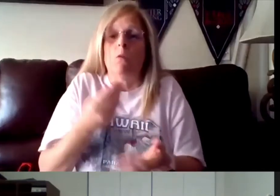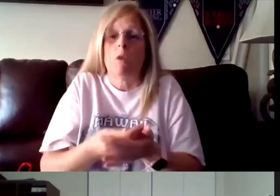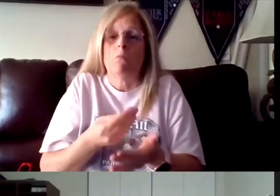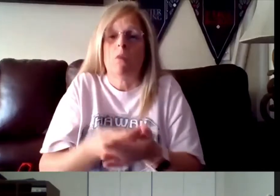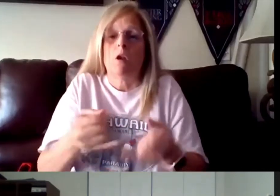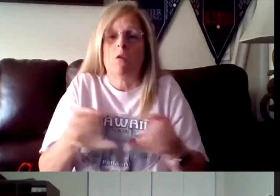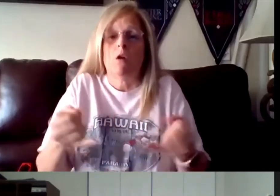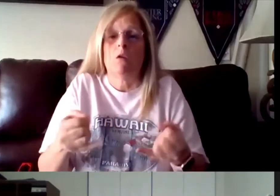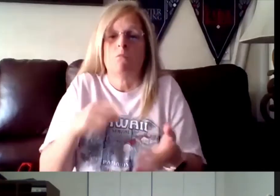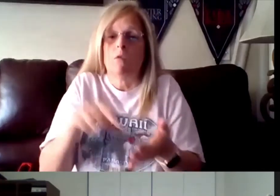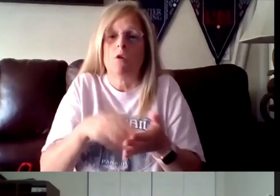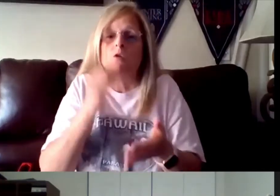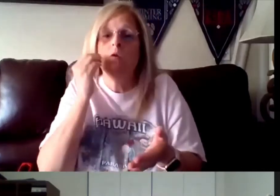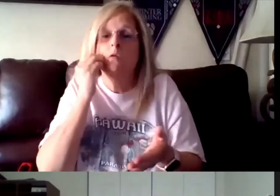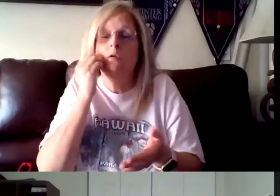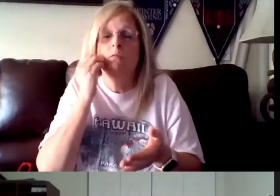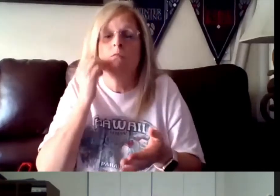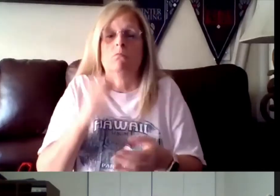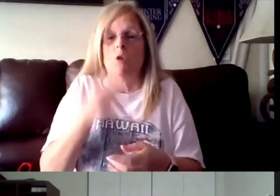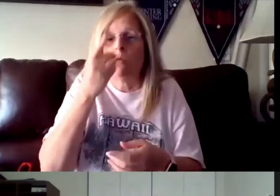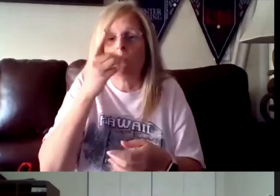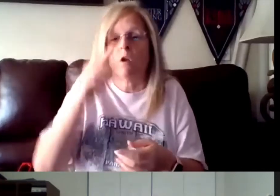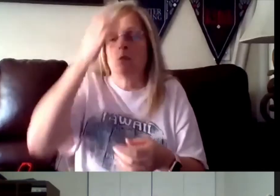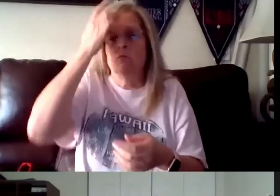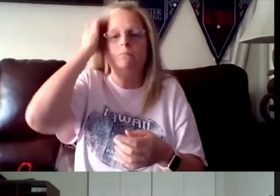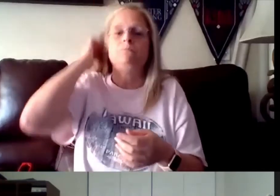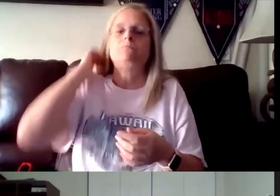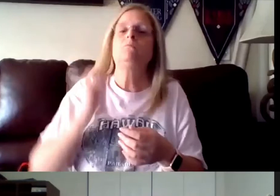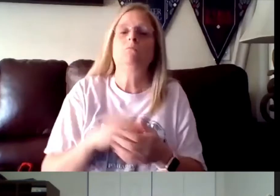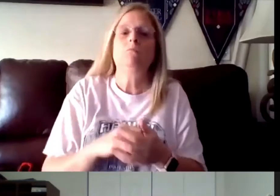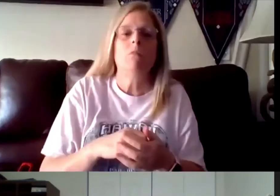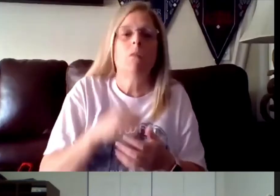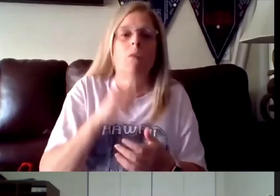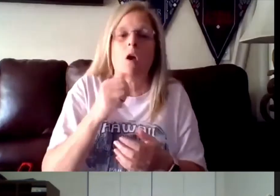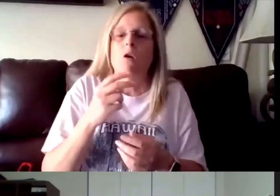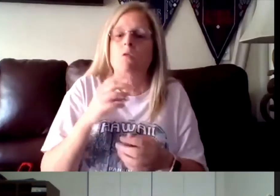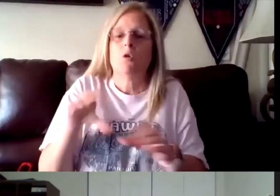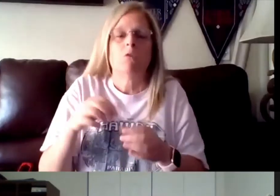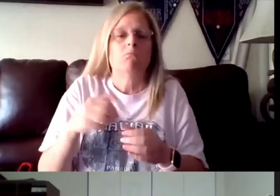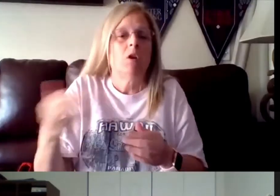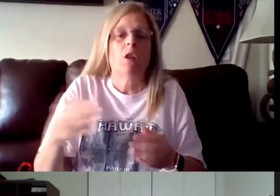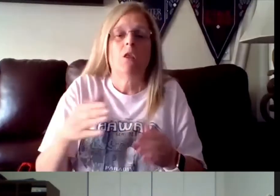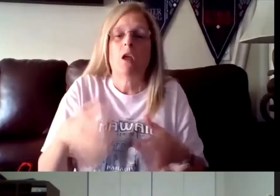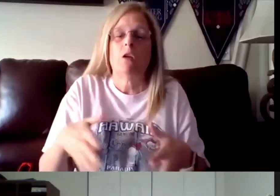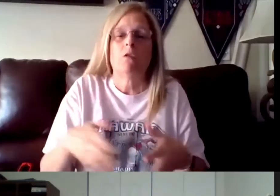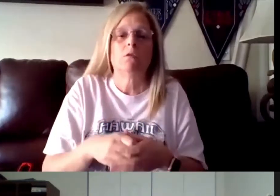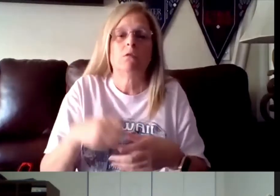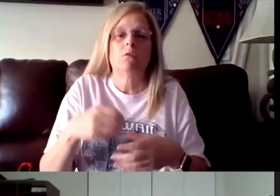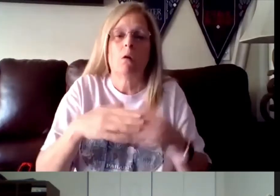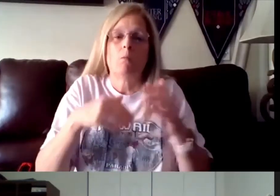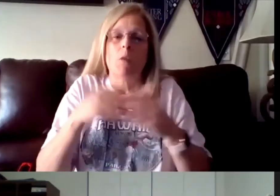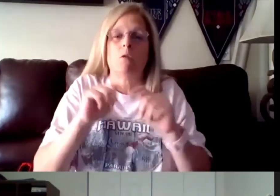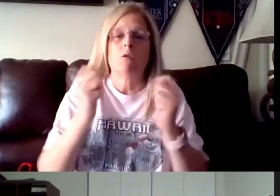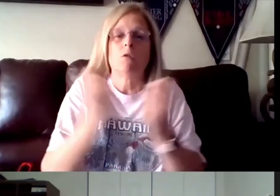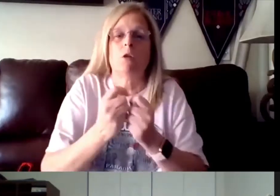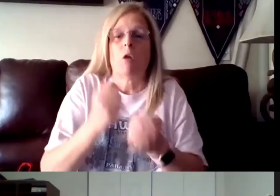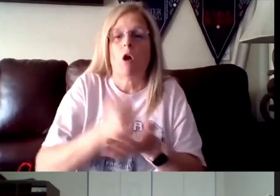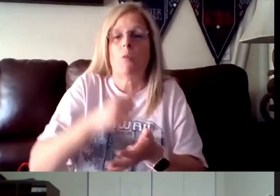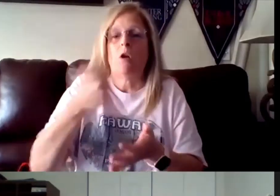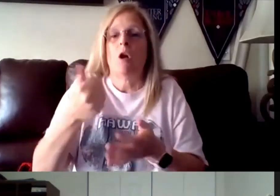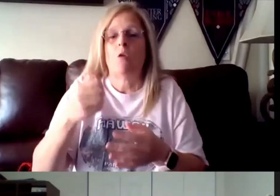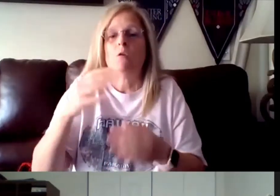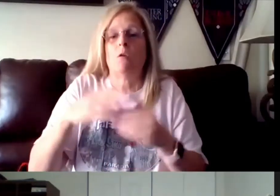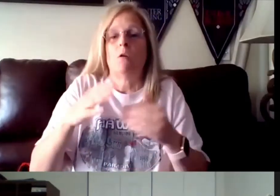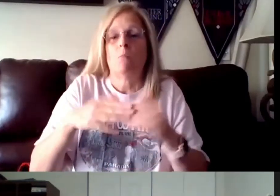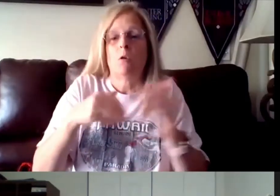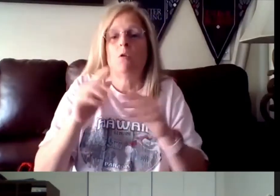your home. I mean, no doubt. I found it. We're not doing anything else. We're building a team, and we're helping other people build their team if they want